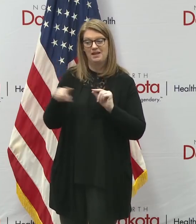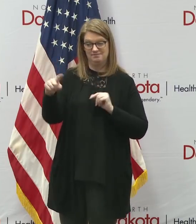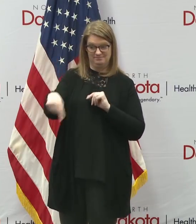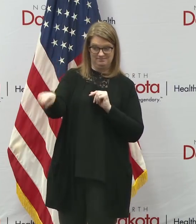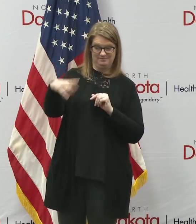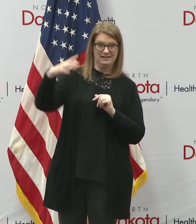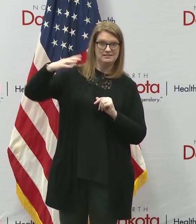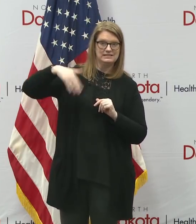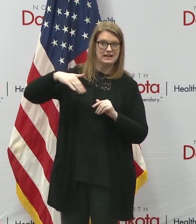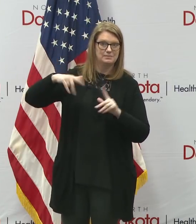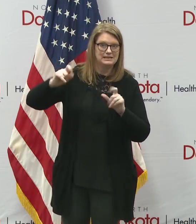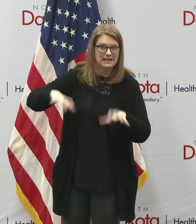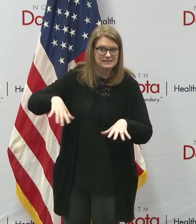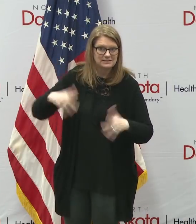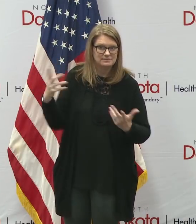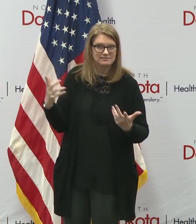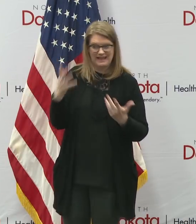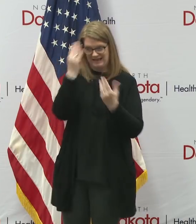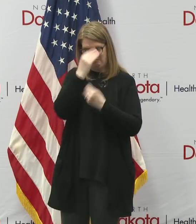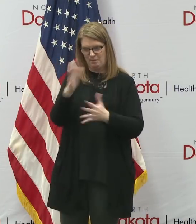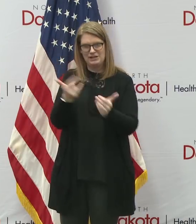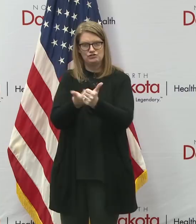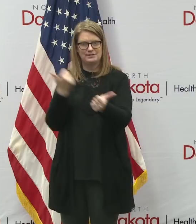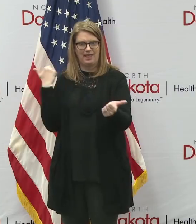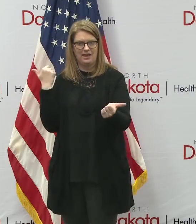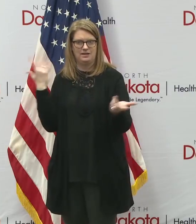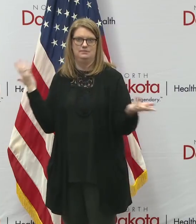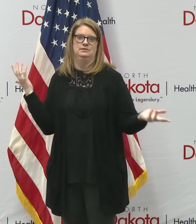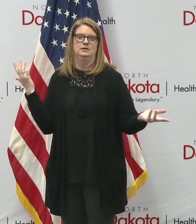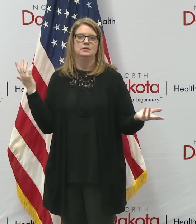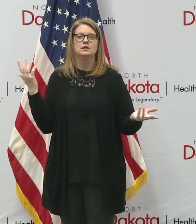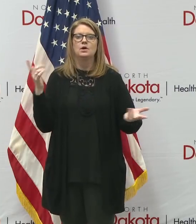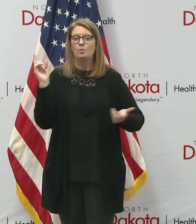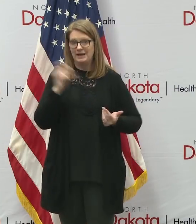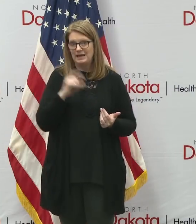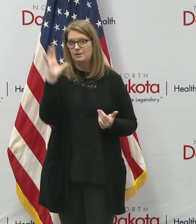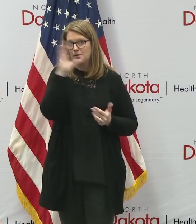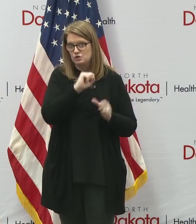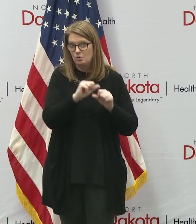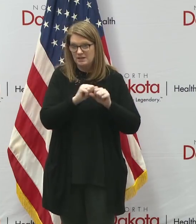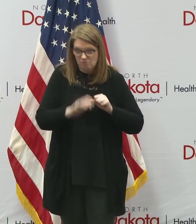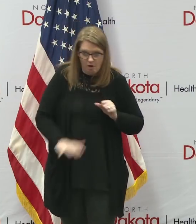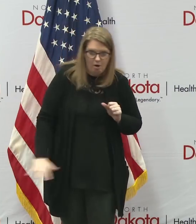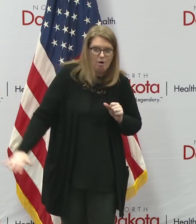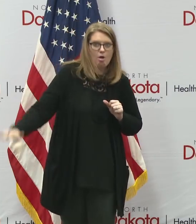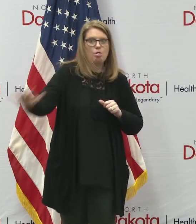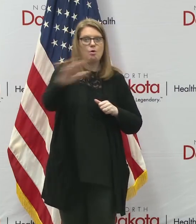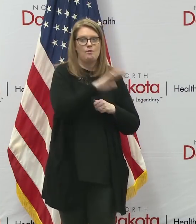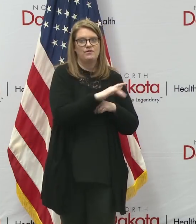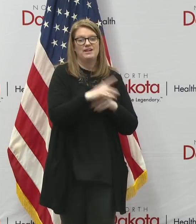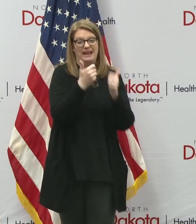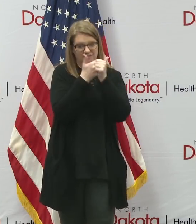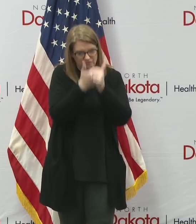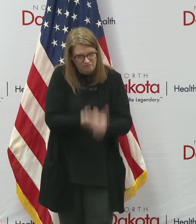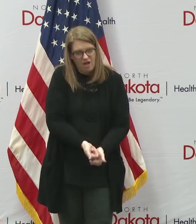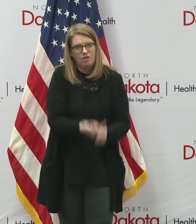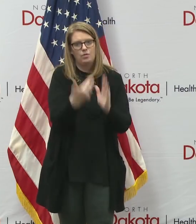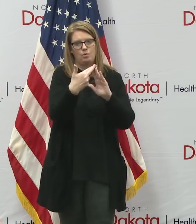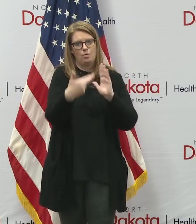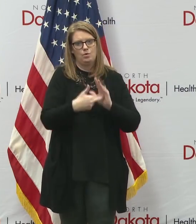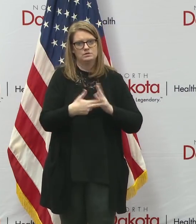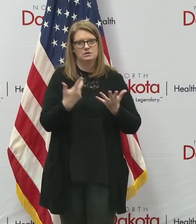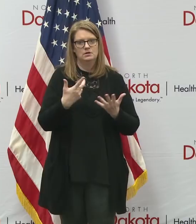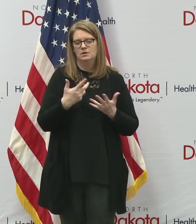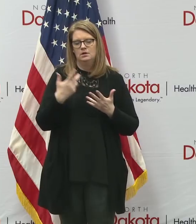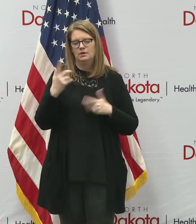the date's lagging. So again, what we need to do is presume it's everywhere, act accordingly. And we, less fixation